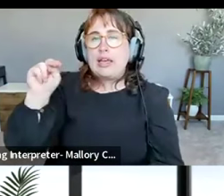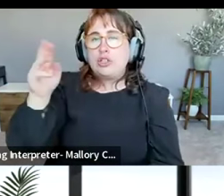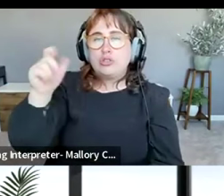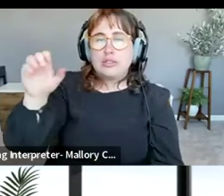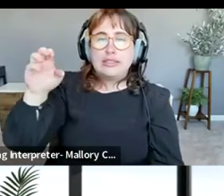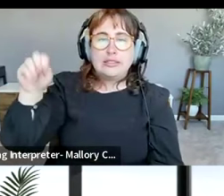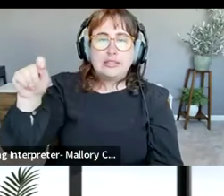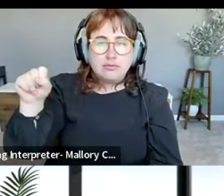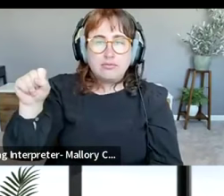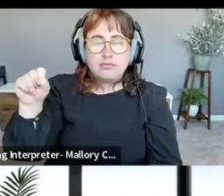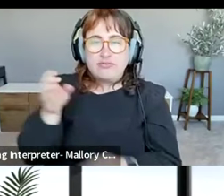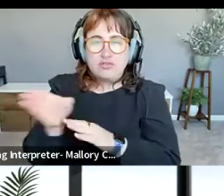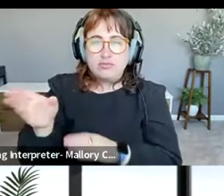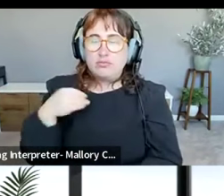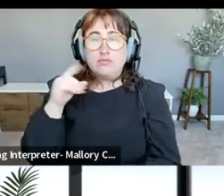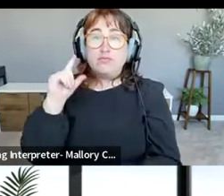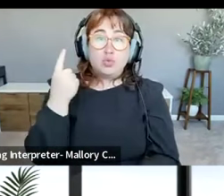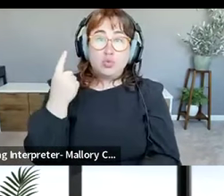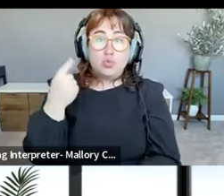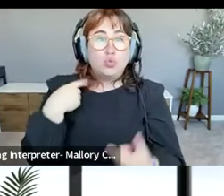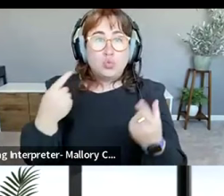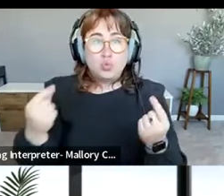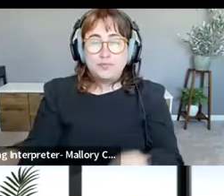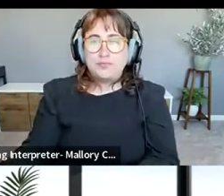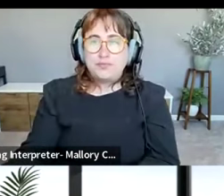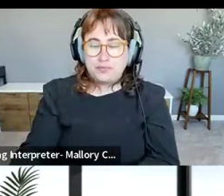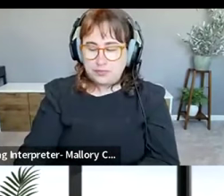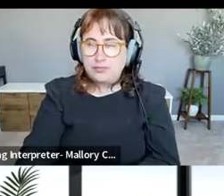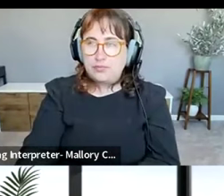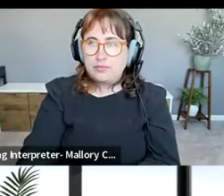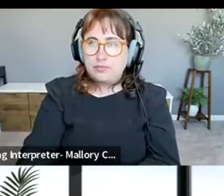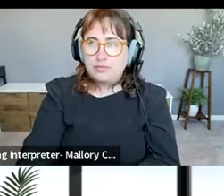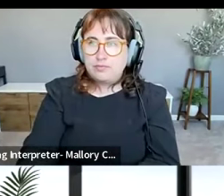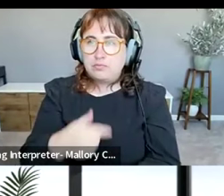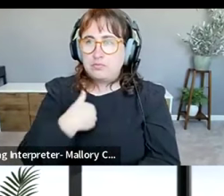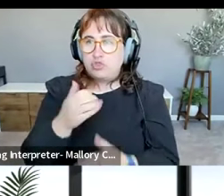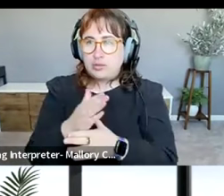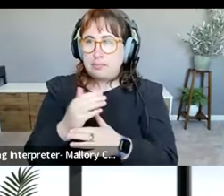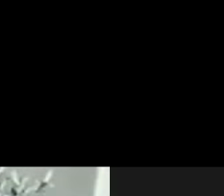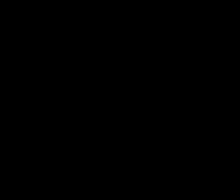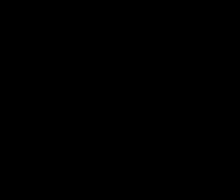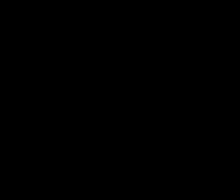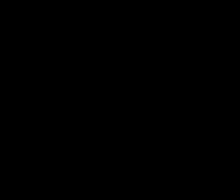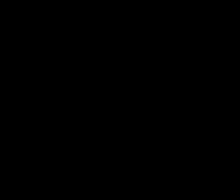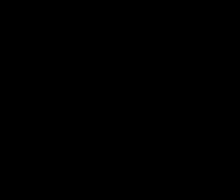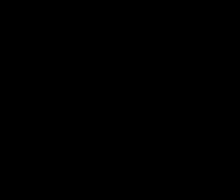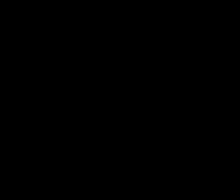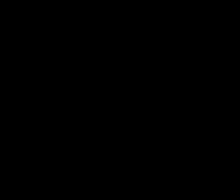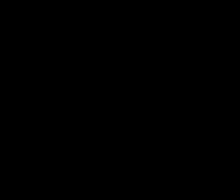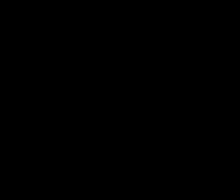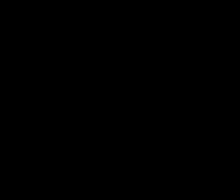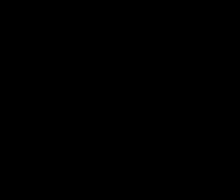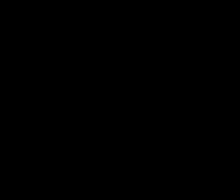So first thing I'm going to do is I'm going to share my screen with DDS's website.